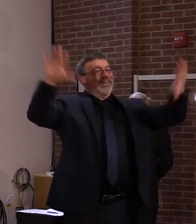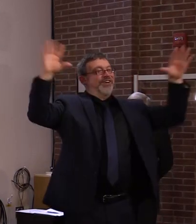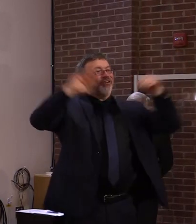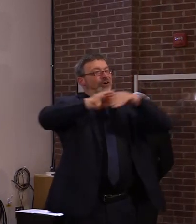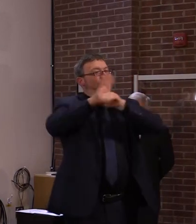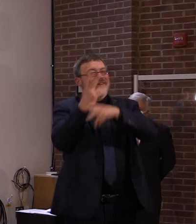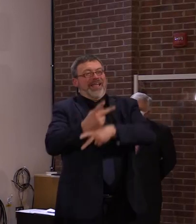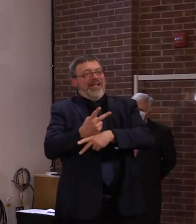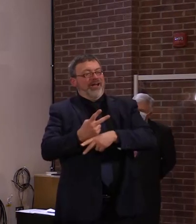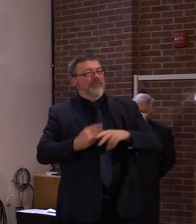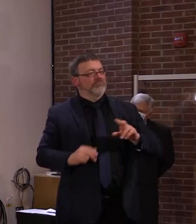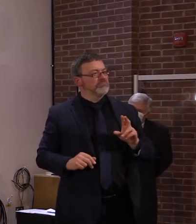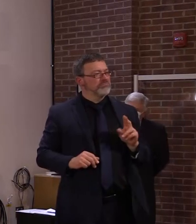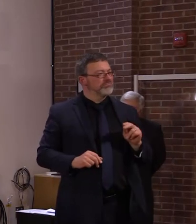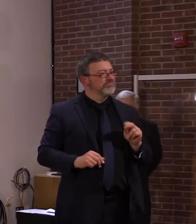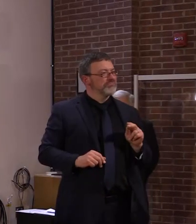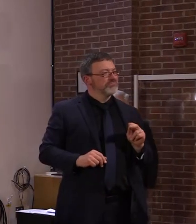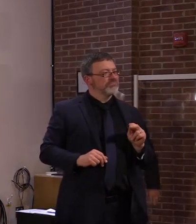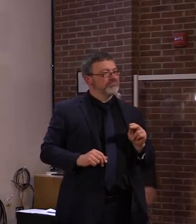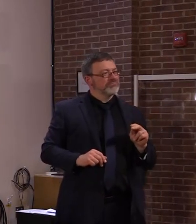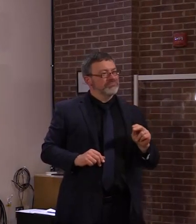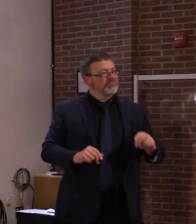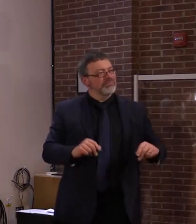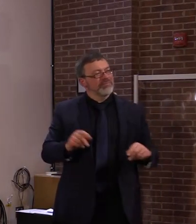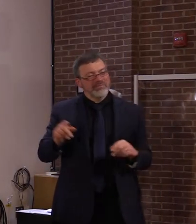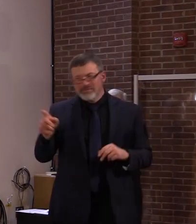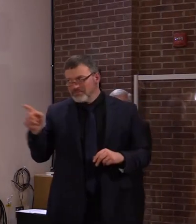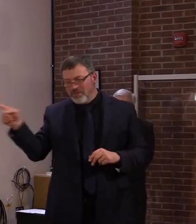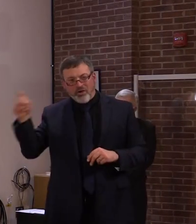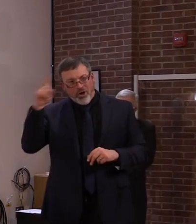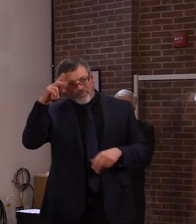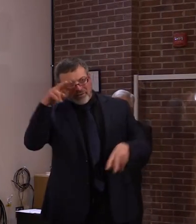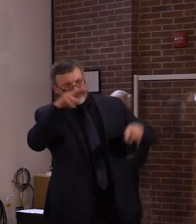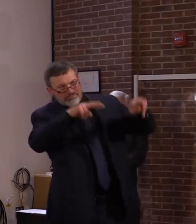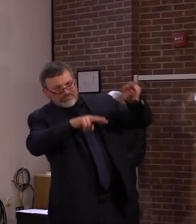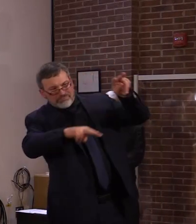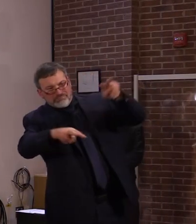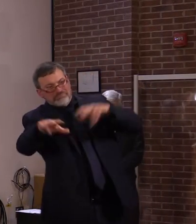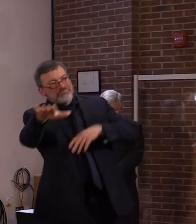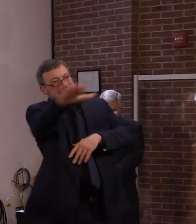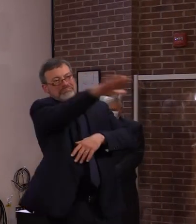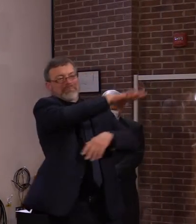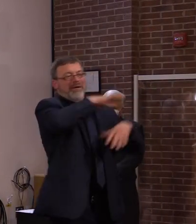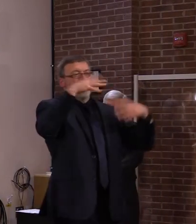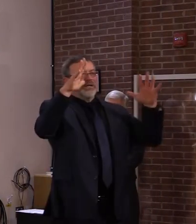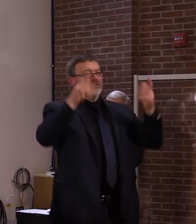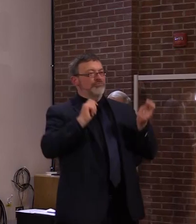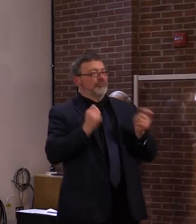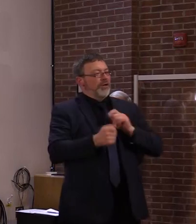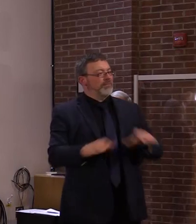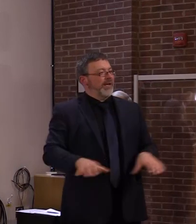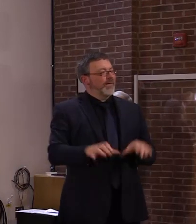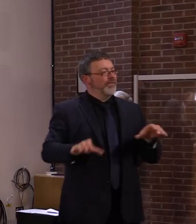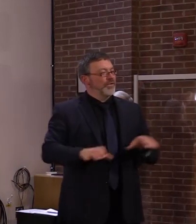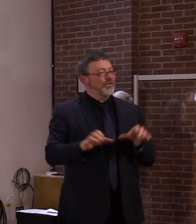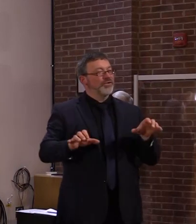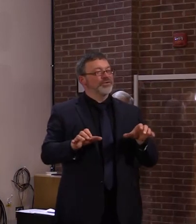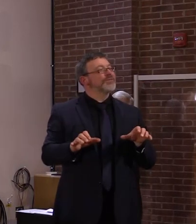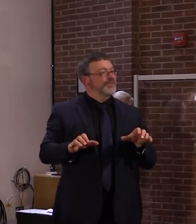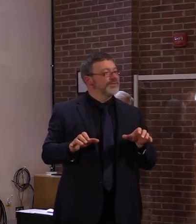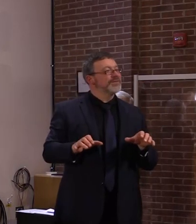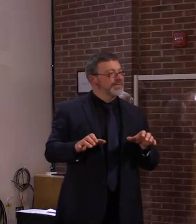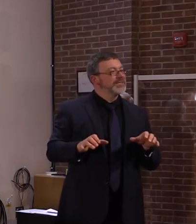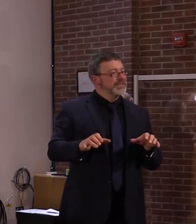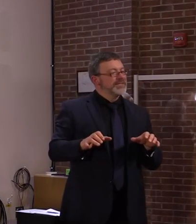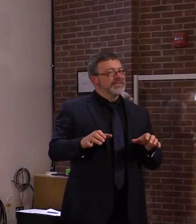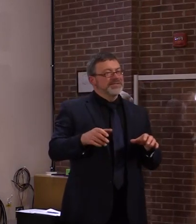lot of behavioral issues there that one has to really deal with